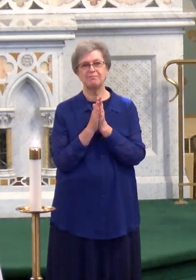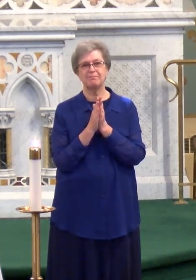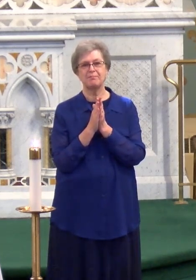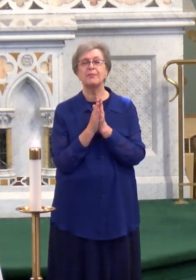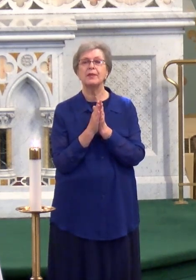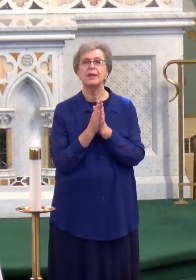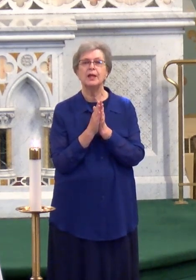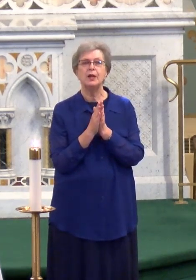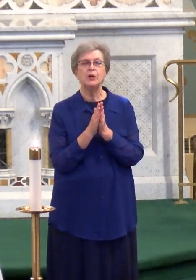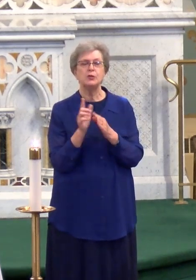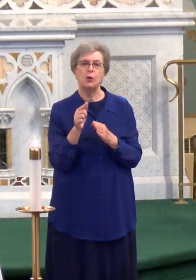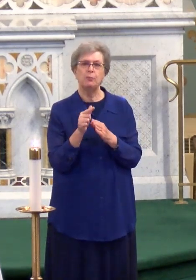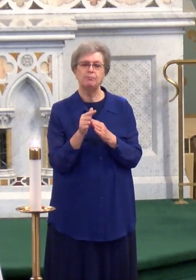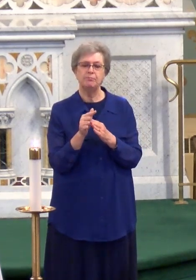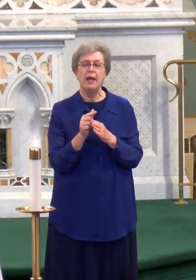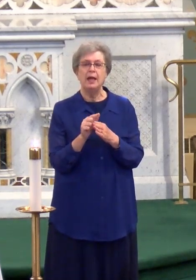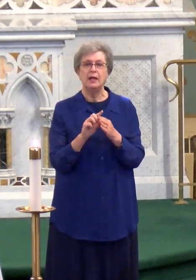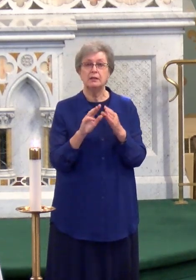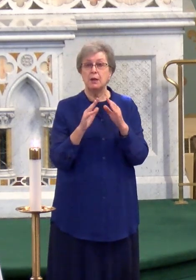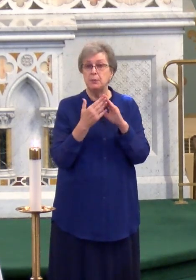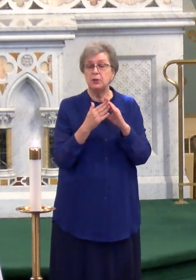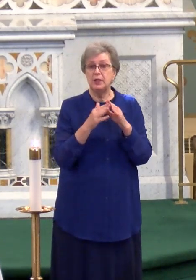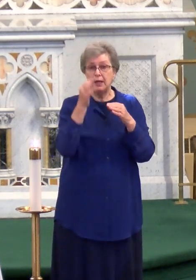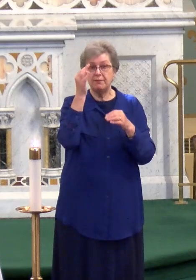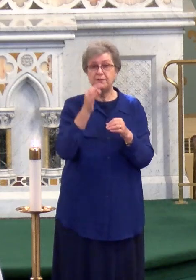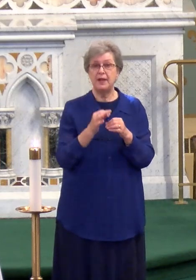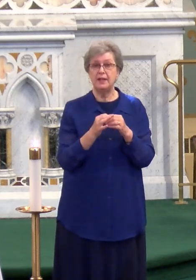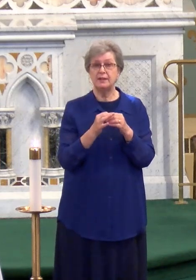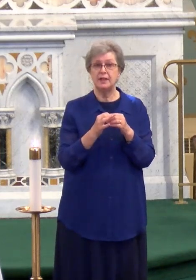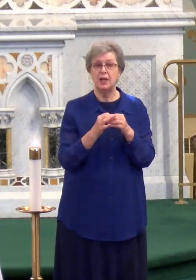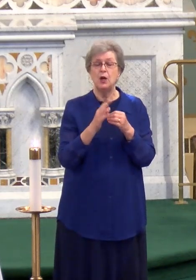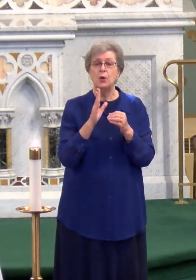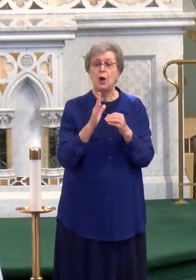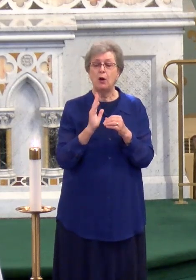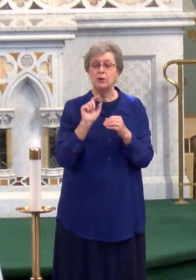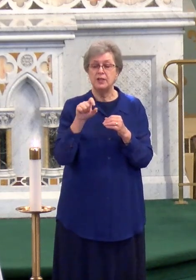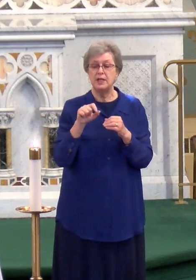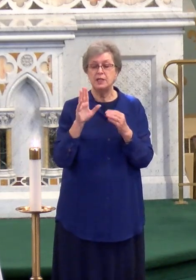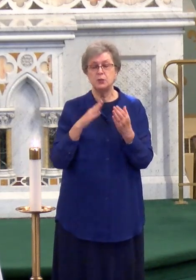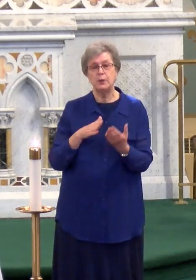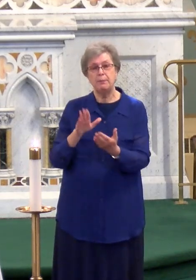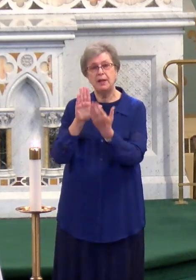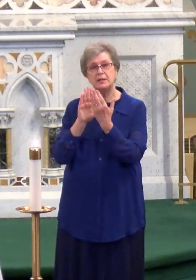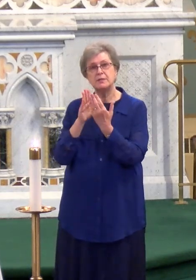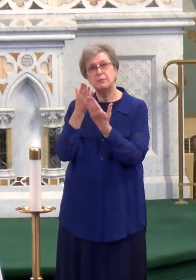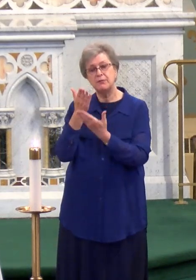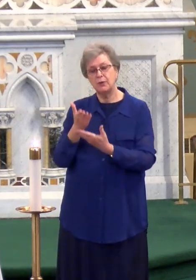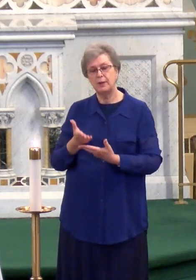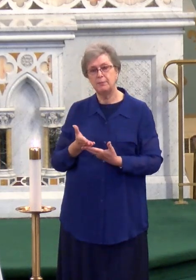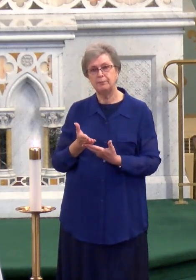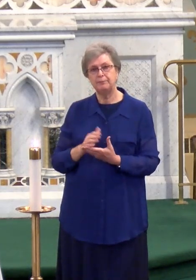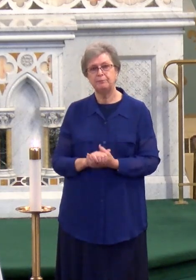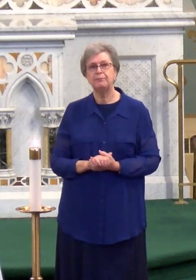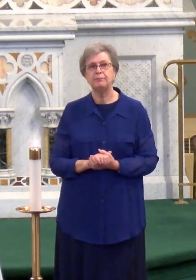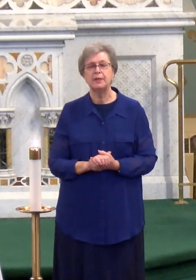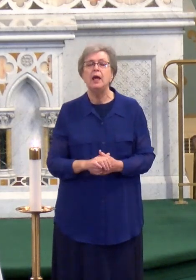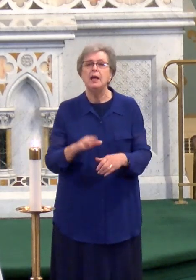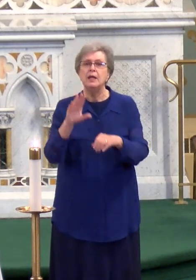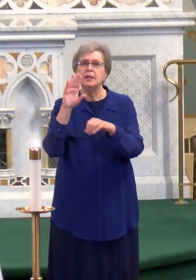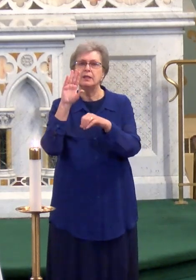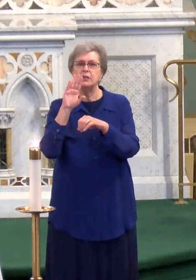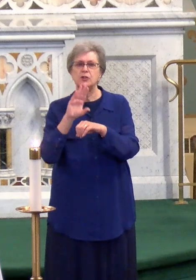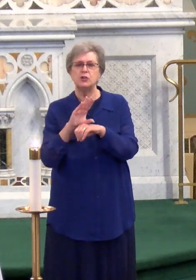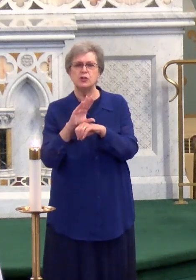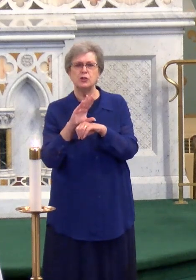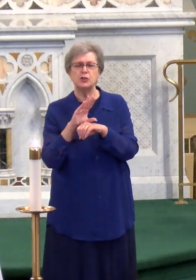Joined together as a community of faith, we place before the Lord our needs, that the Church may continue